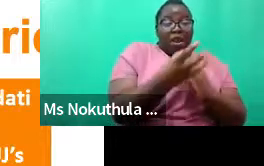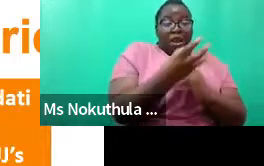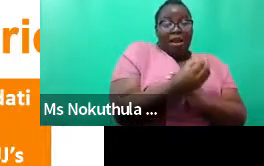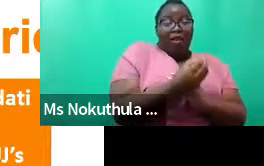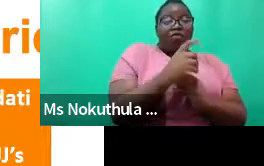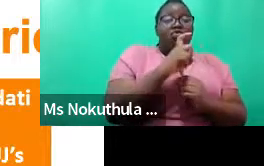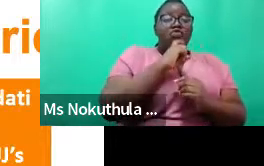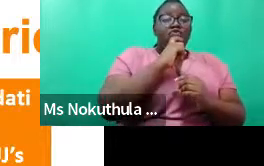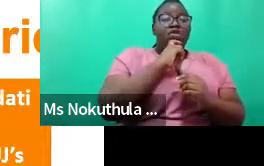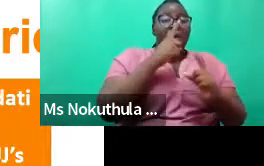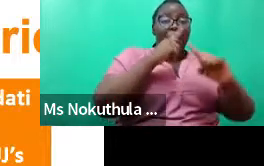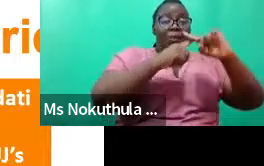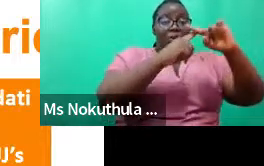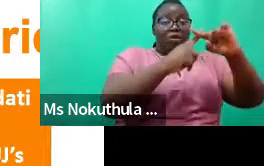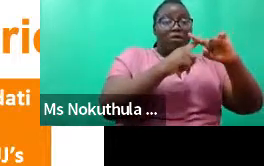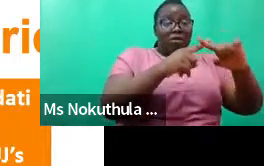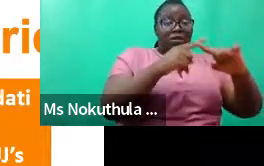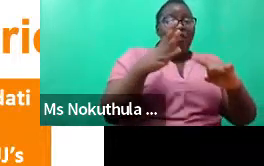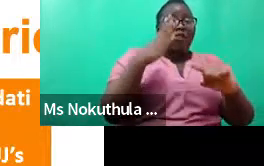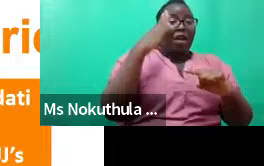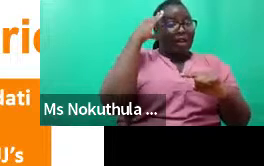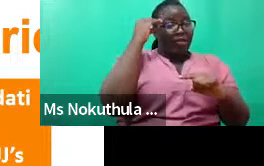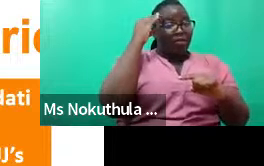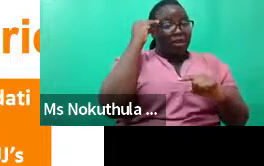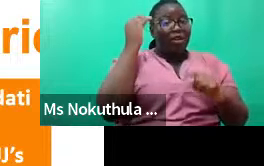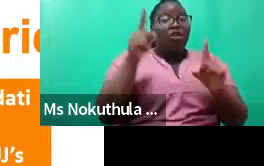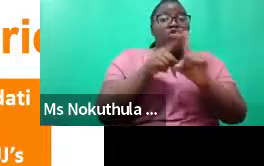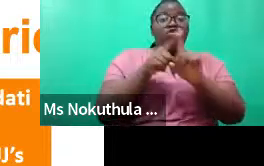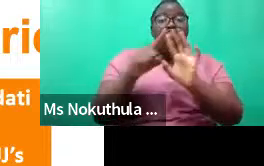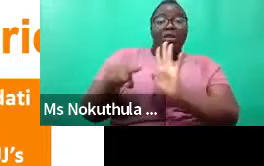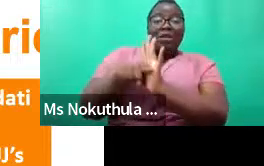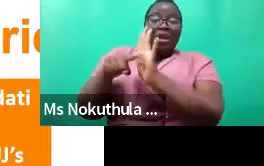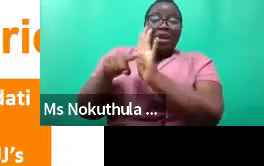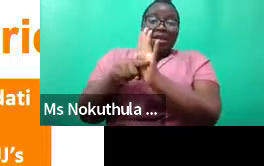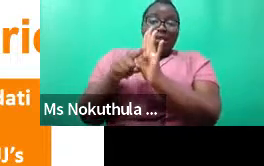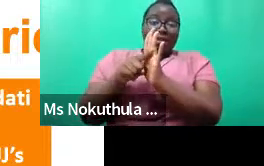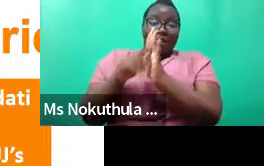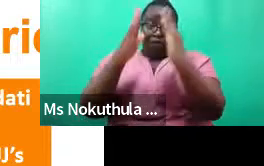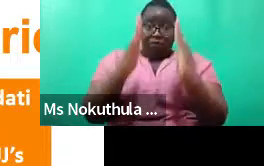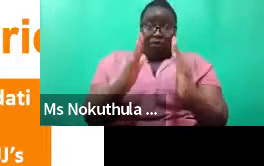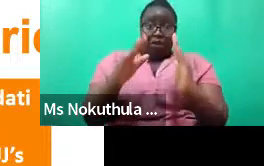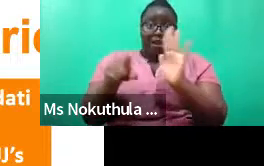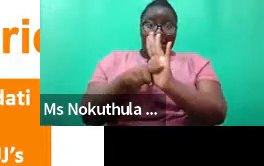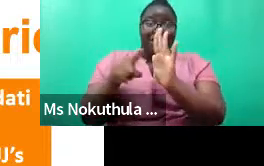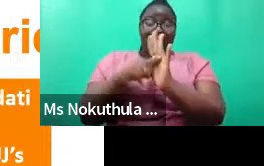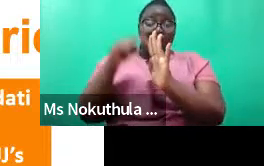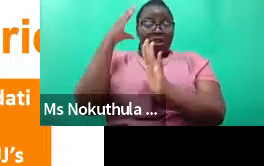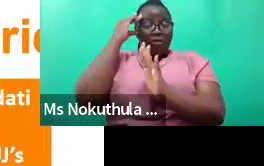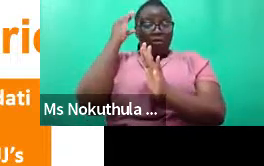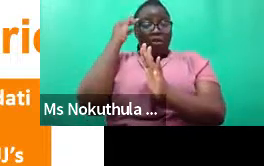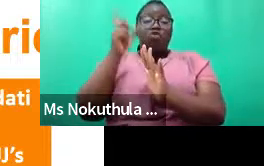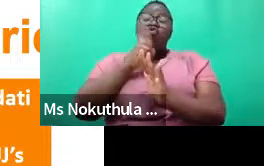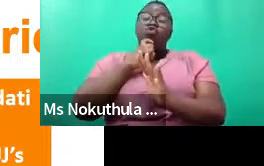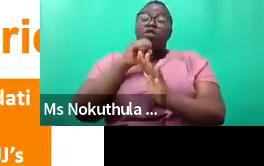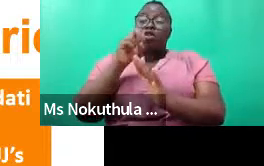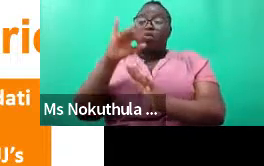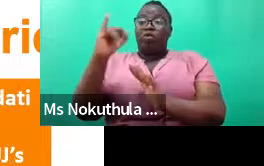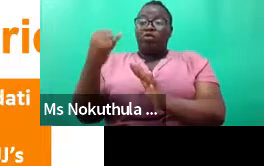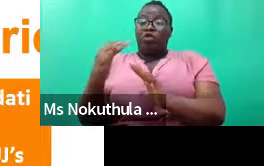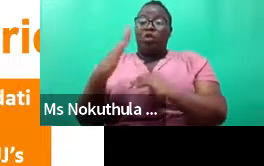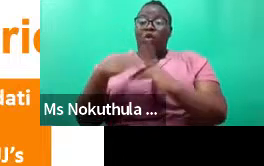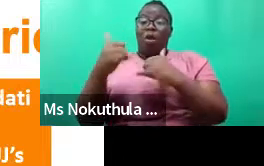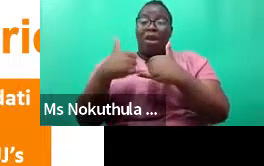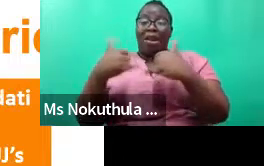positive experiences. And then the negative experiences that they had in using UJ online counseling and how they overcome